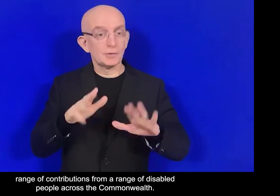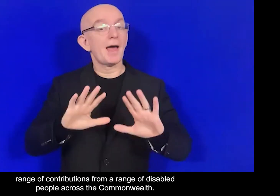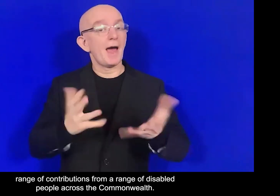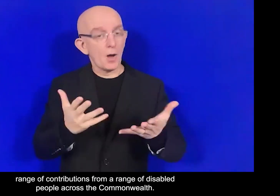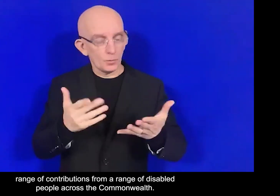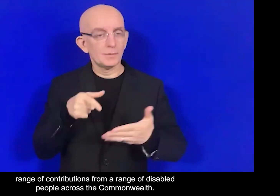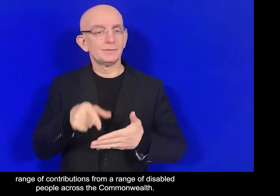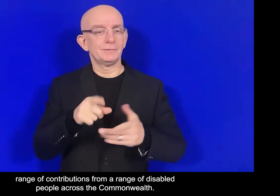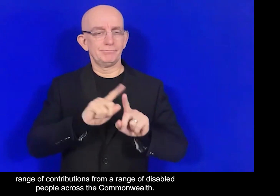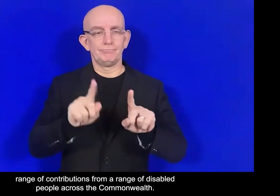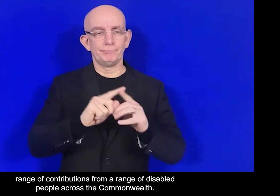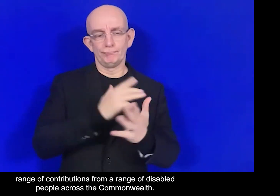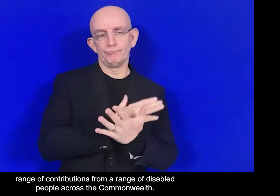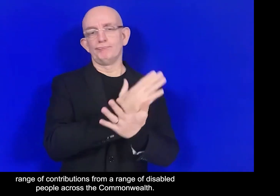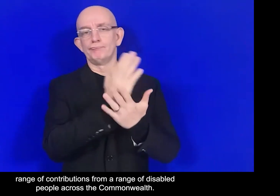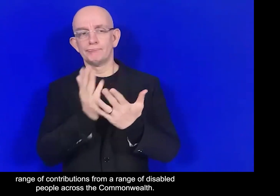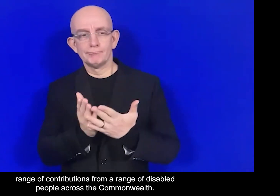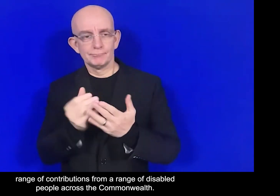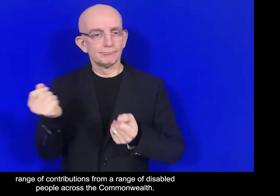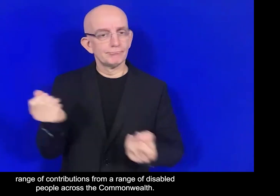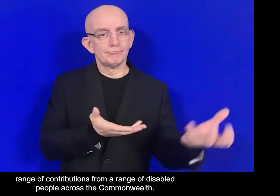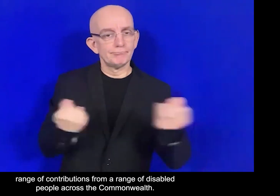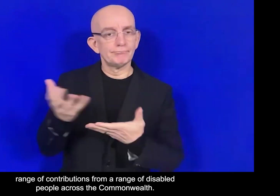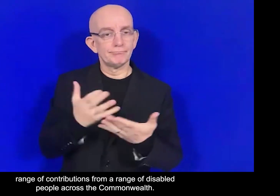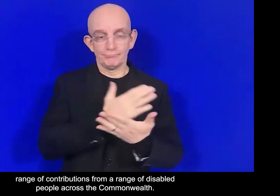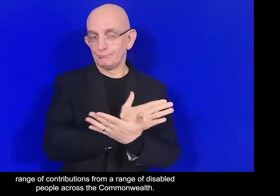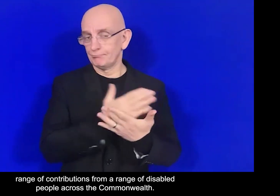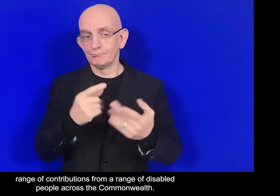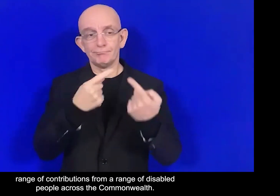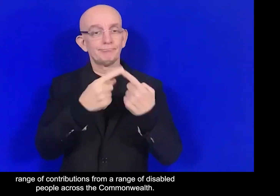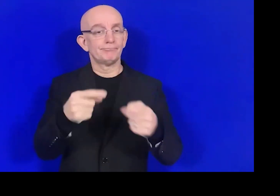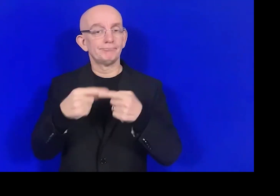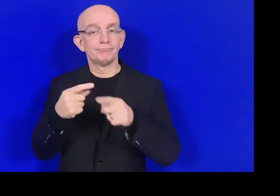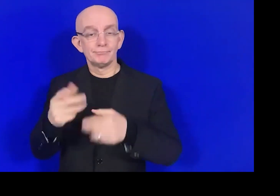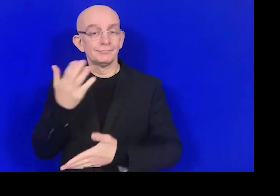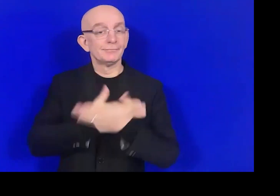a range of disabled people across the Commonwealth.